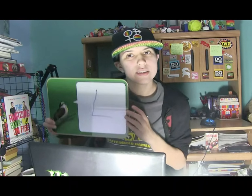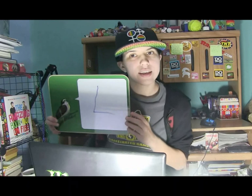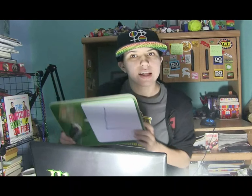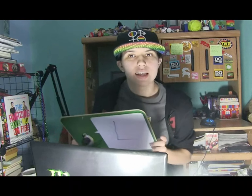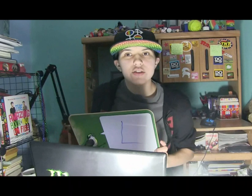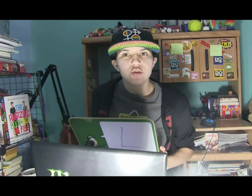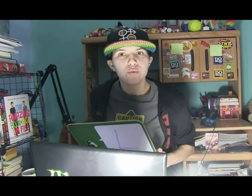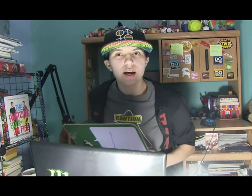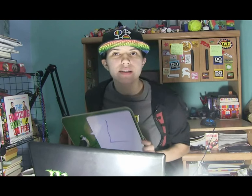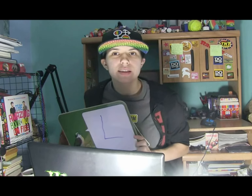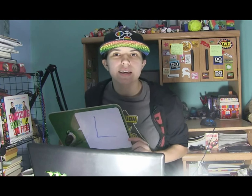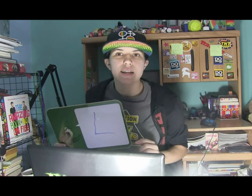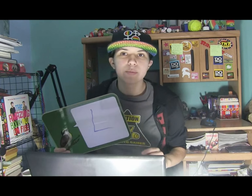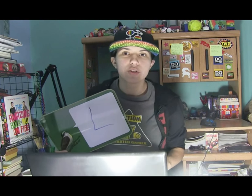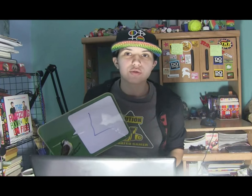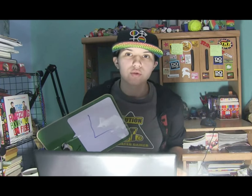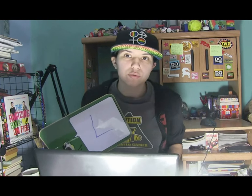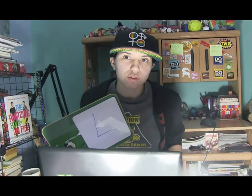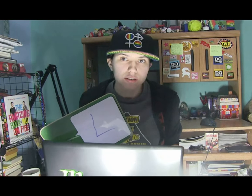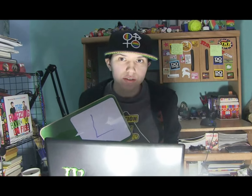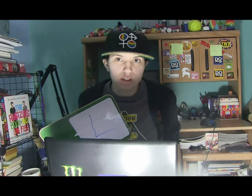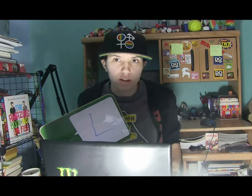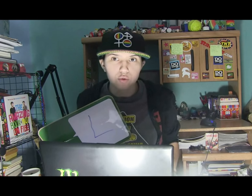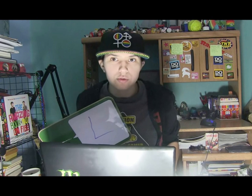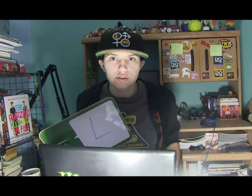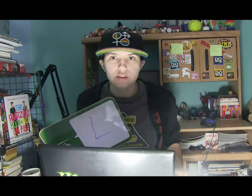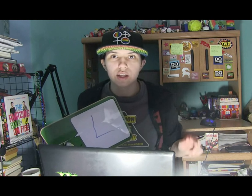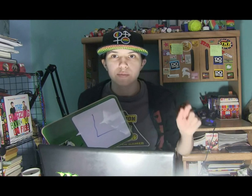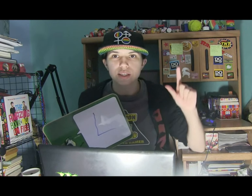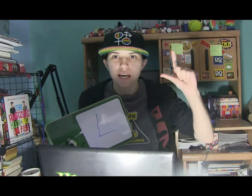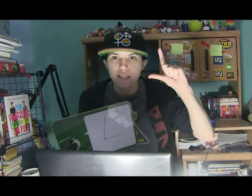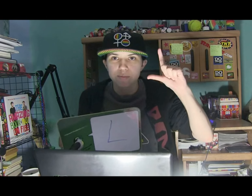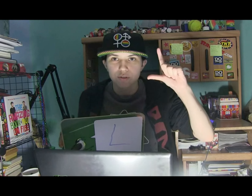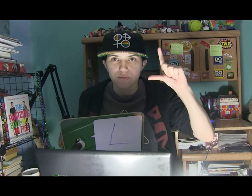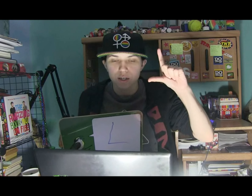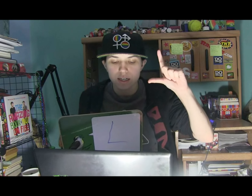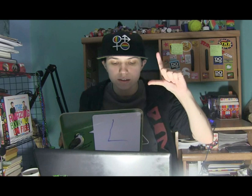L, and you know when, like, in elementary school you would call someone a loser and you'd, like, put the L up to your forehead?